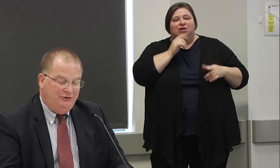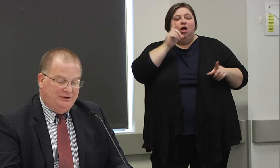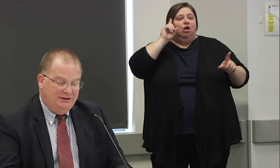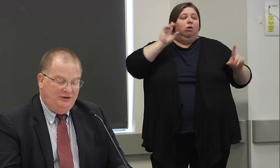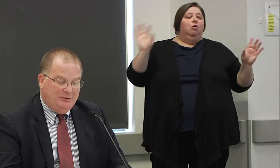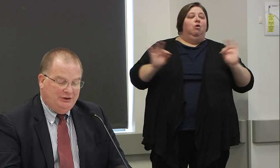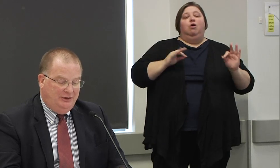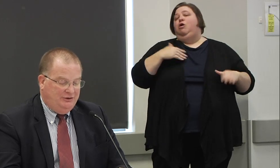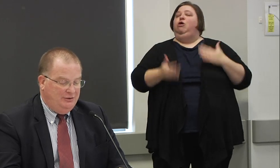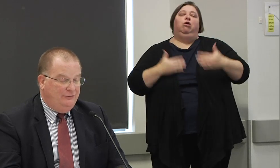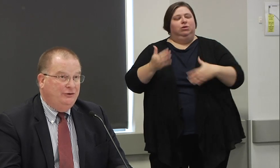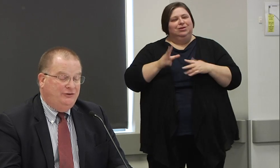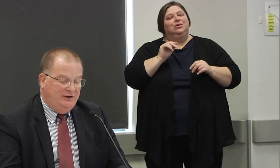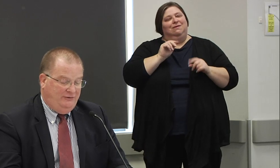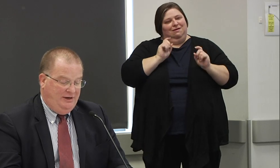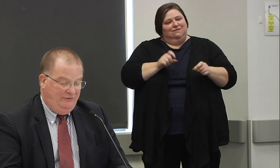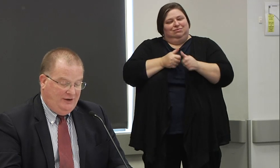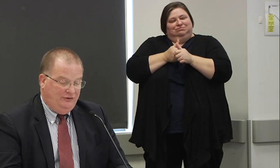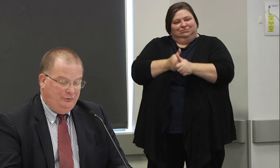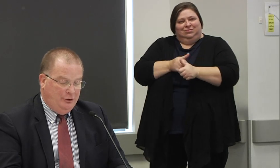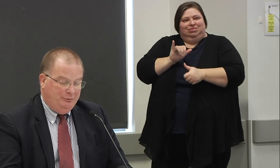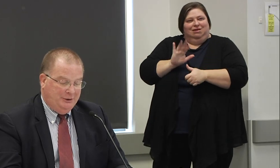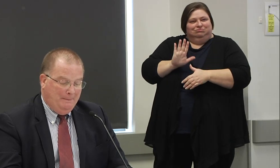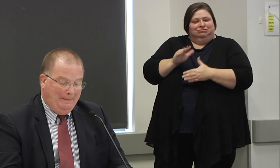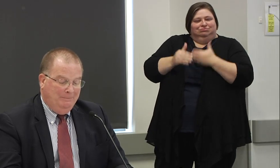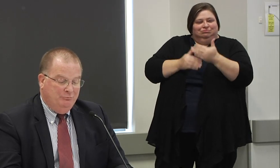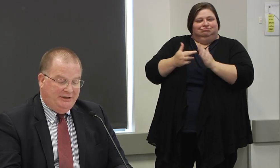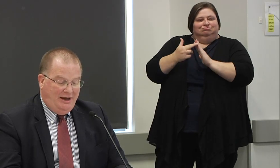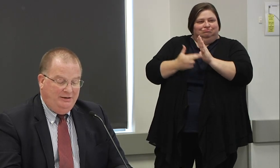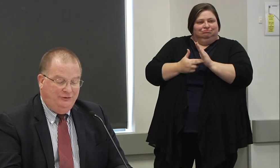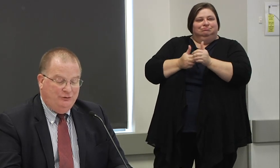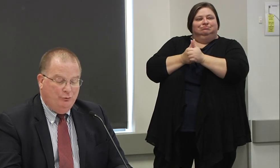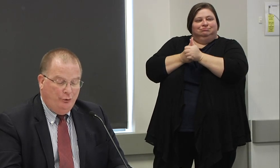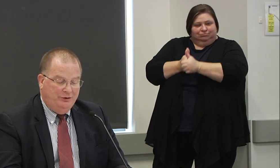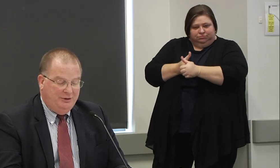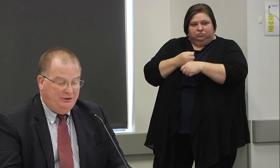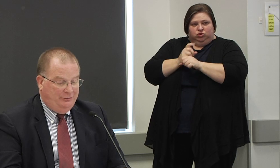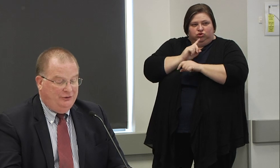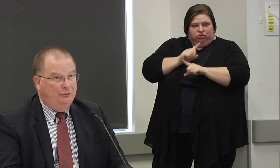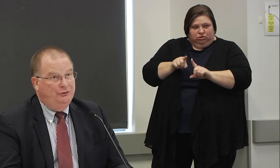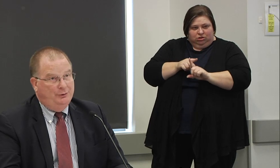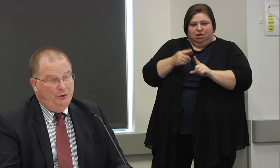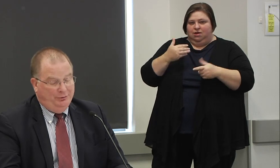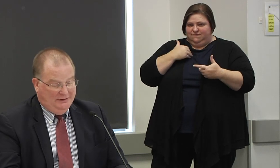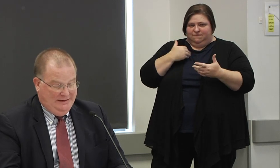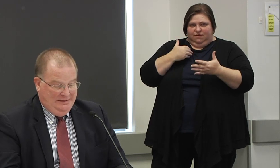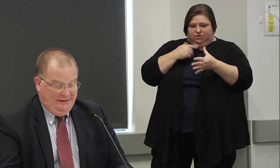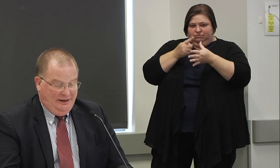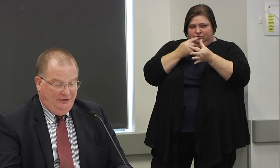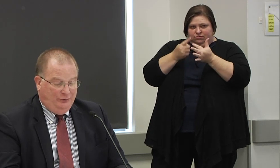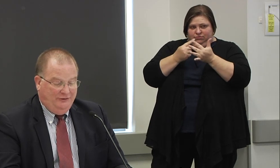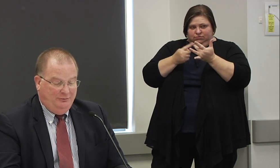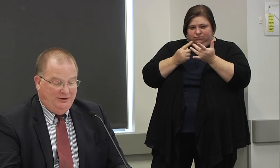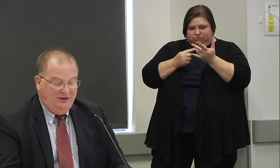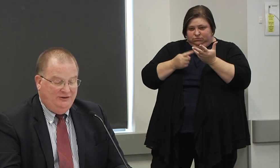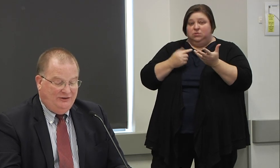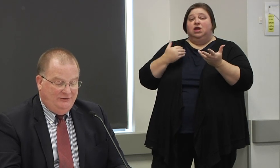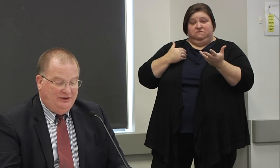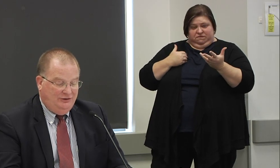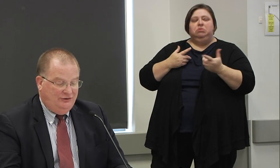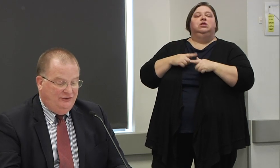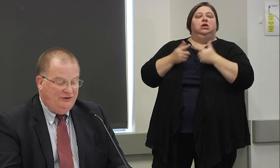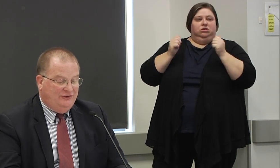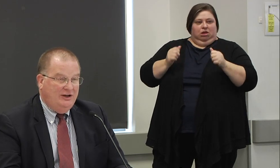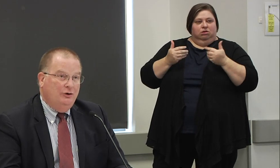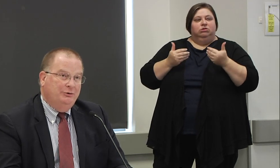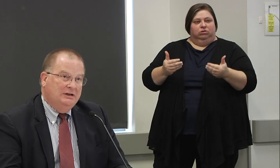demonstrate it has met the criteria for a safe, phased reopening. But a county must do more than meet the threshold to reopen. Counties will have to maintain safe conditions